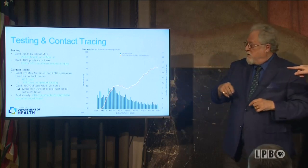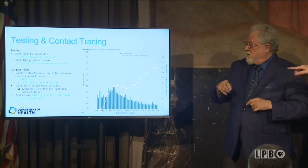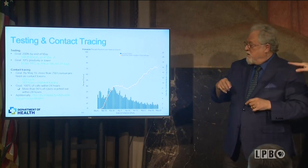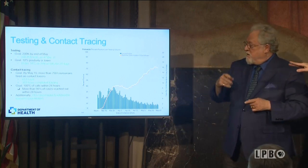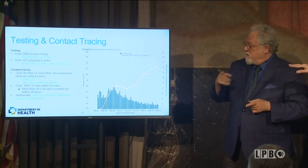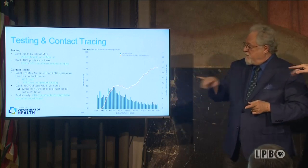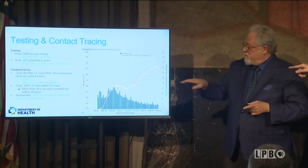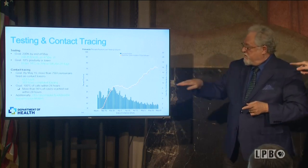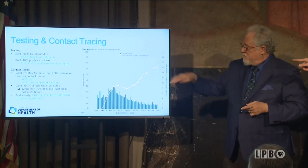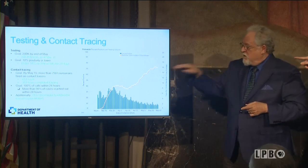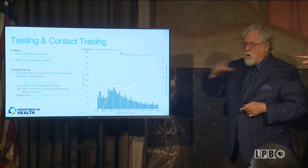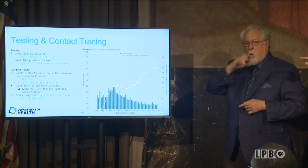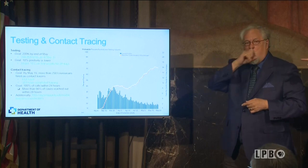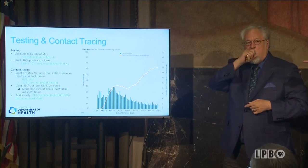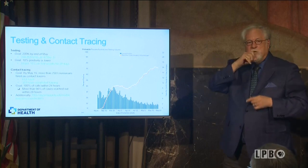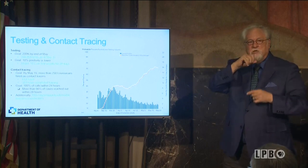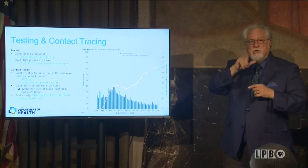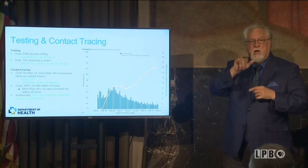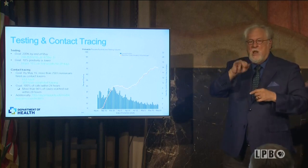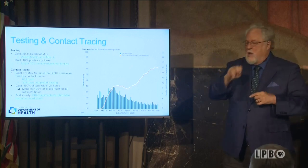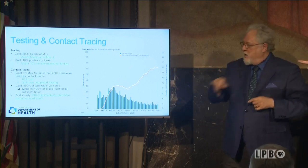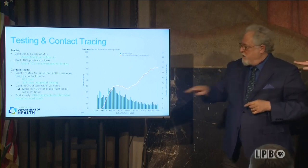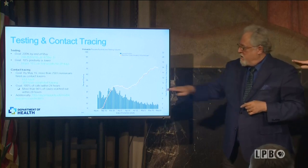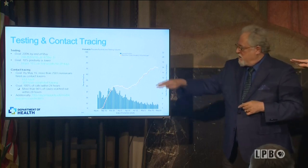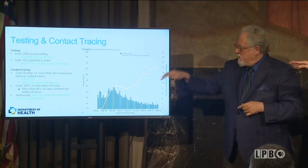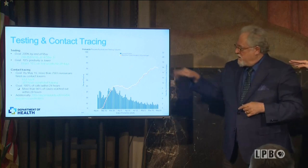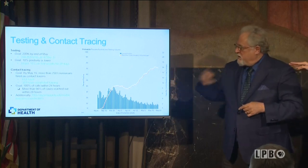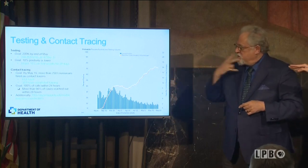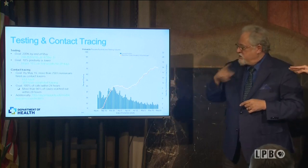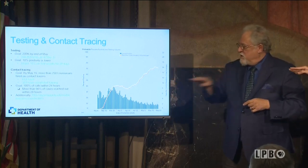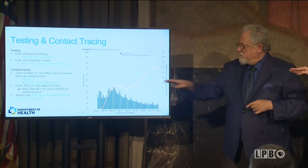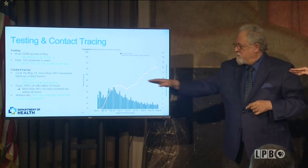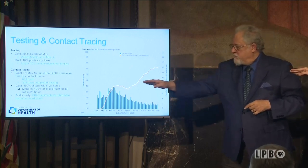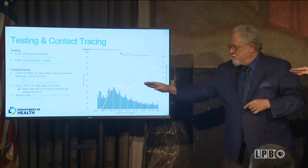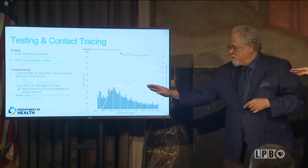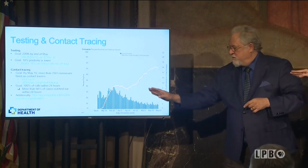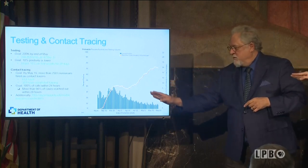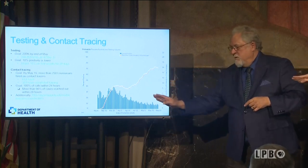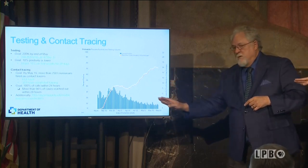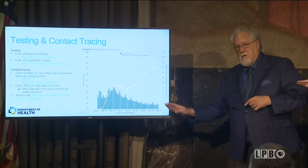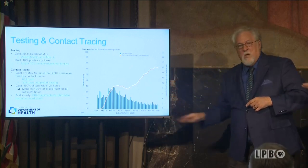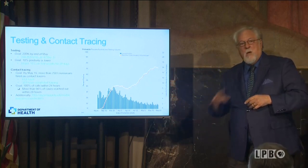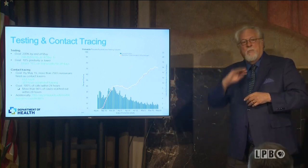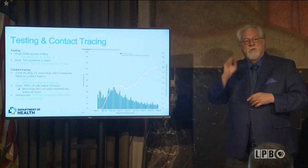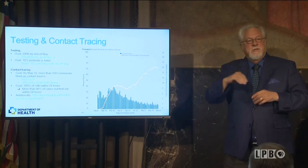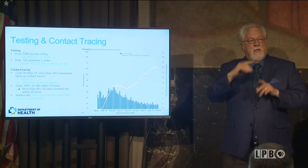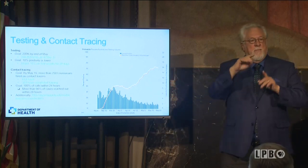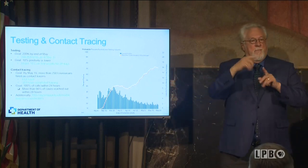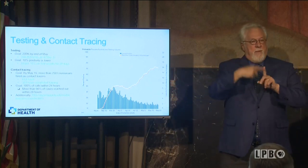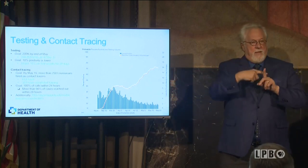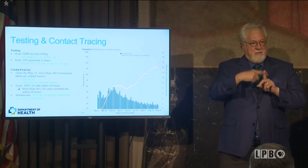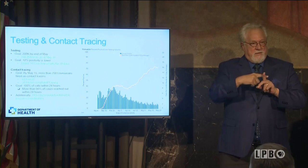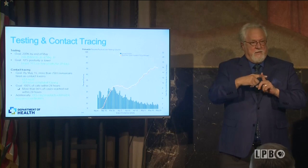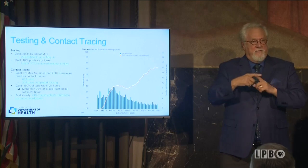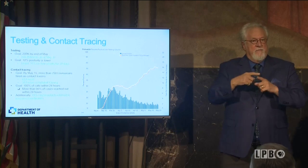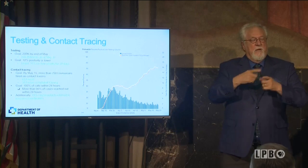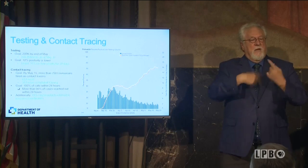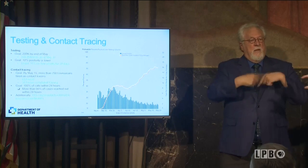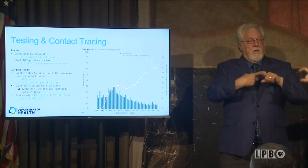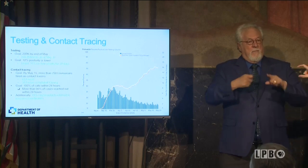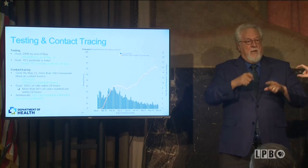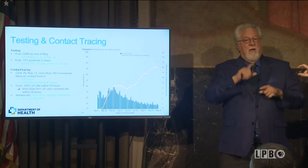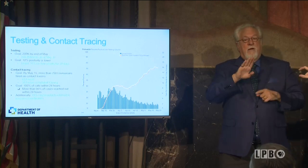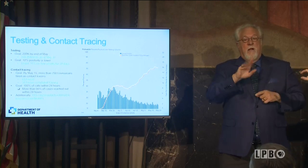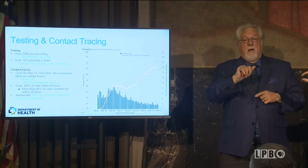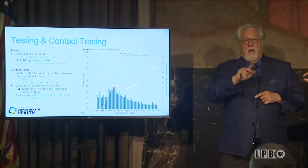this yellow-orangish line on the graph, we saw a continued decrease in the percent positive results coming back, as depicted